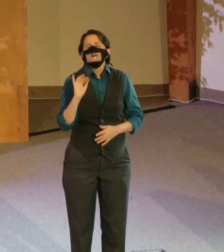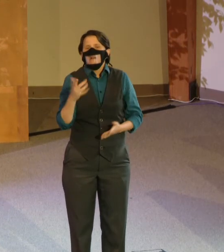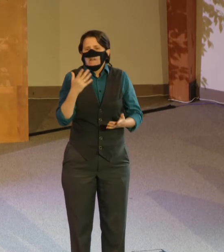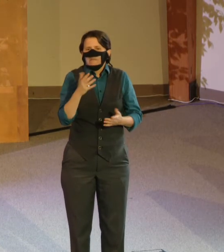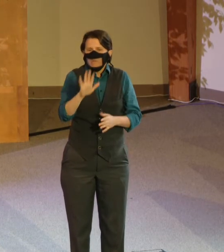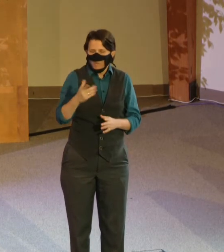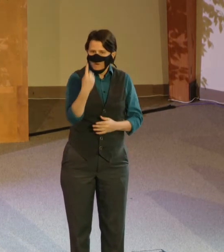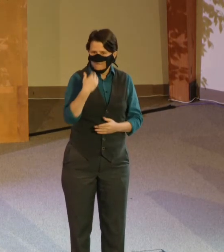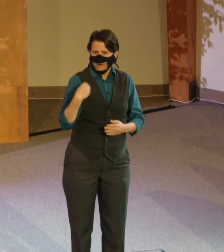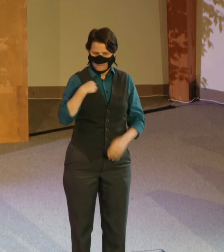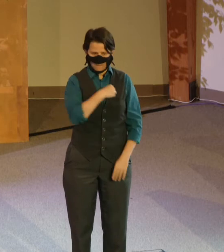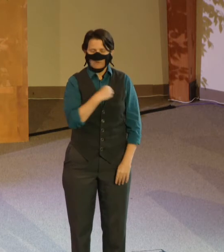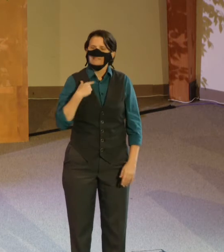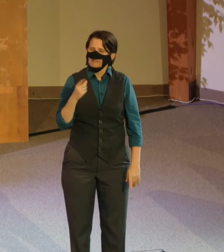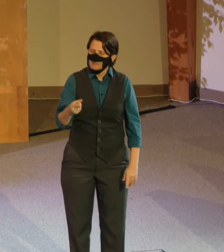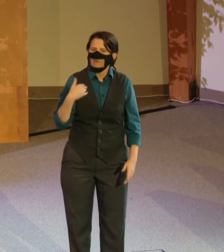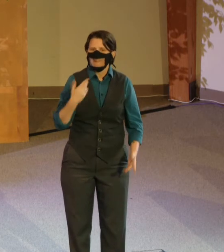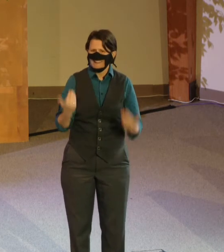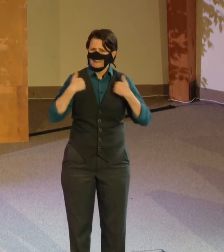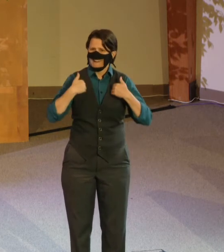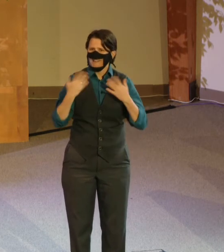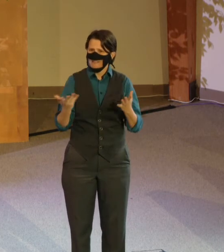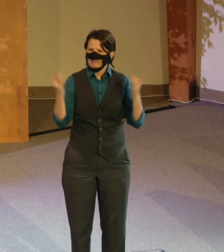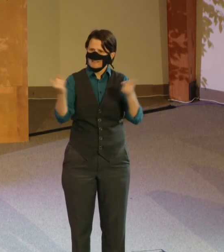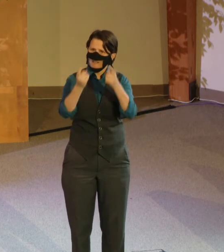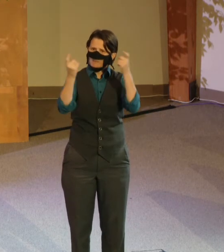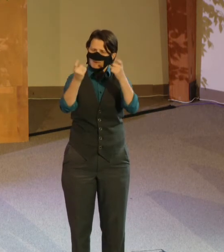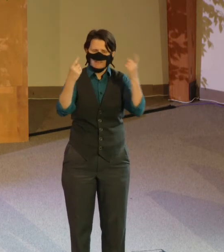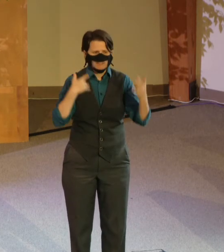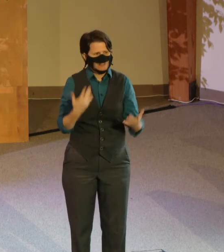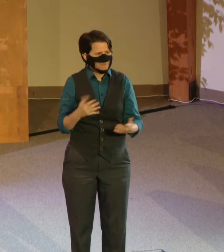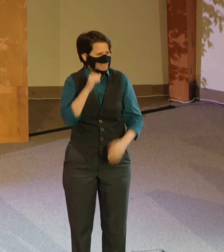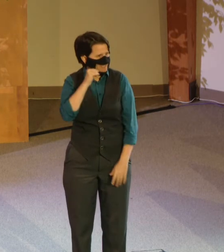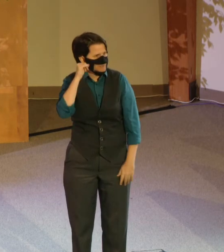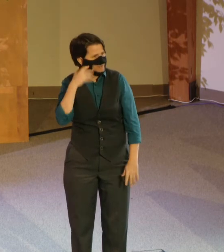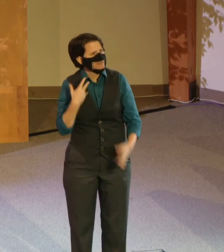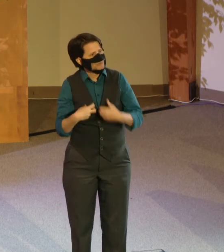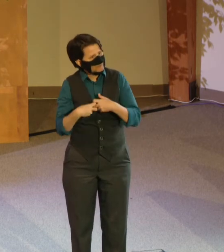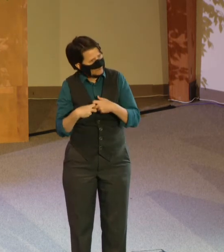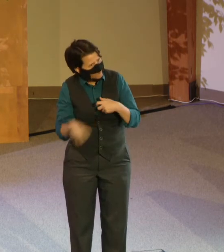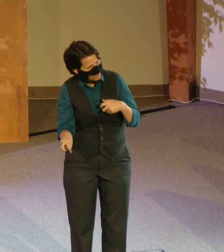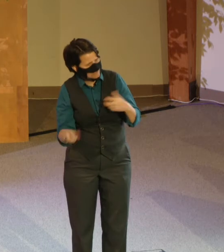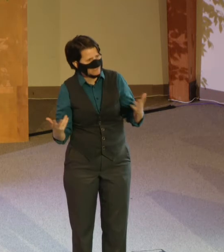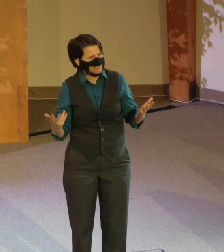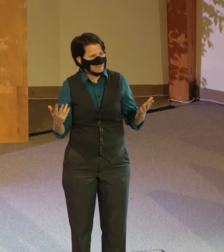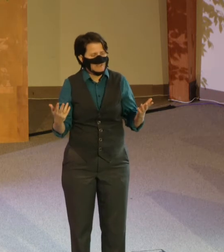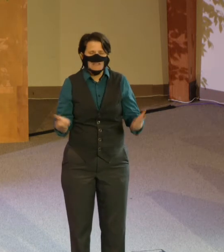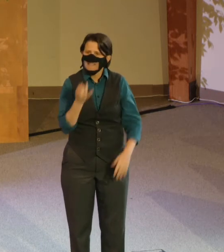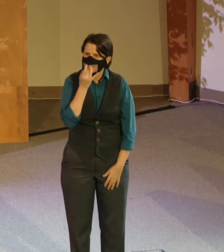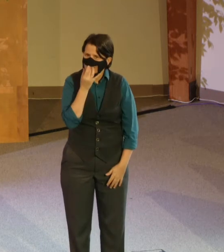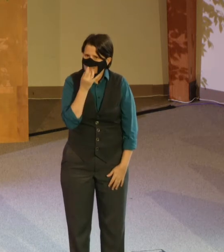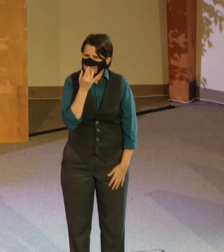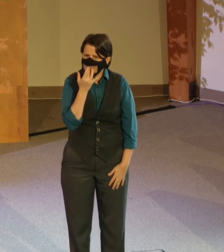So it was a beautiful ceremony, but it was also hard yesterday. You know, it was just this light